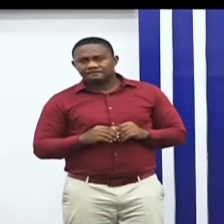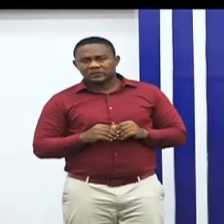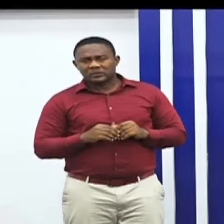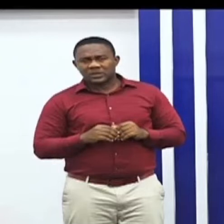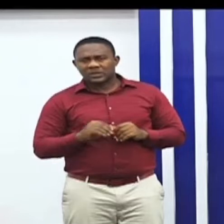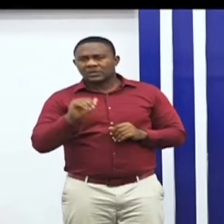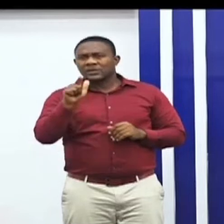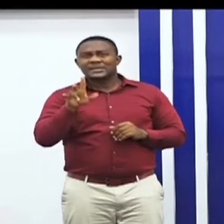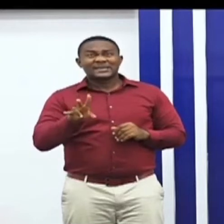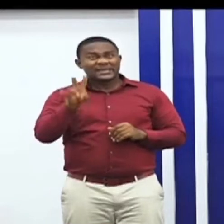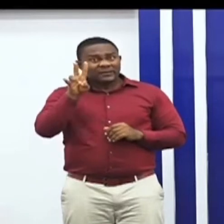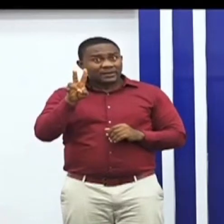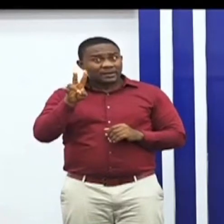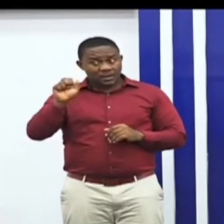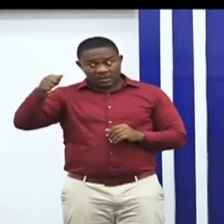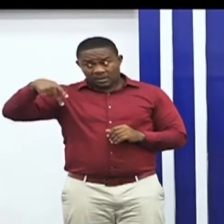of April this year.